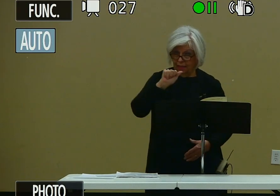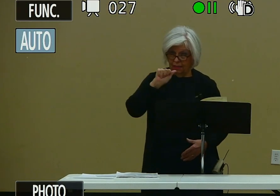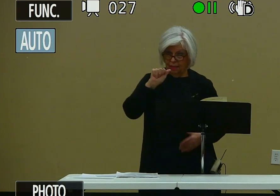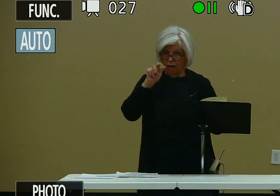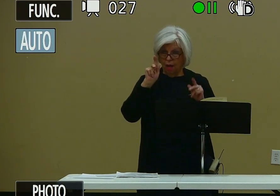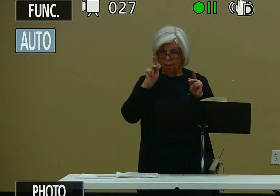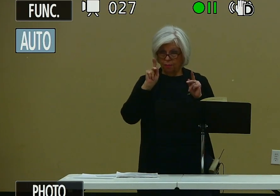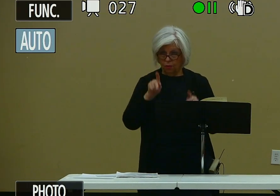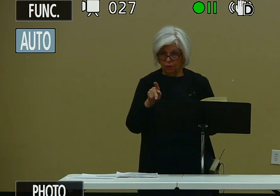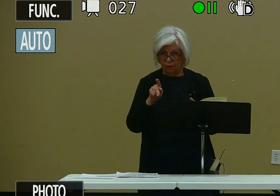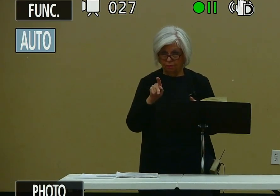Any person.